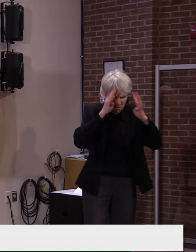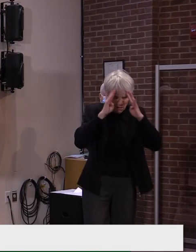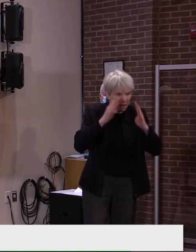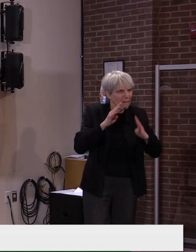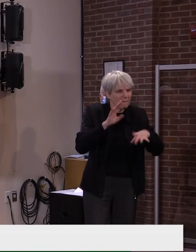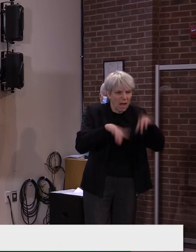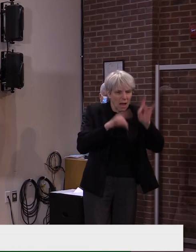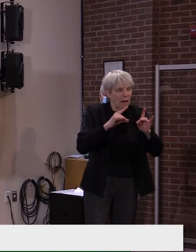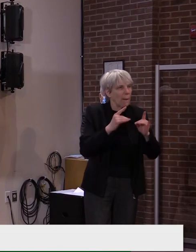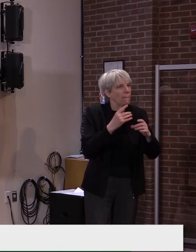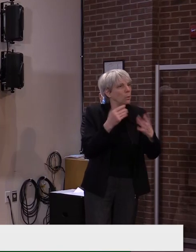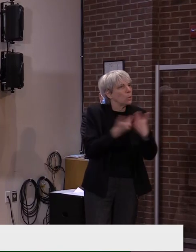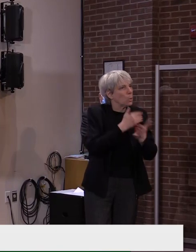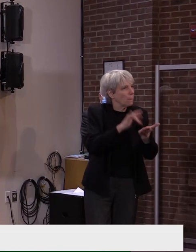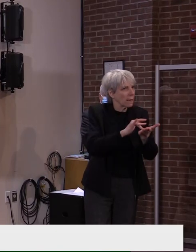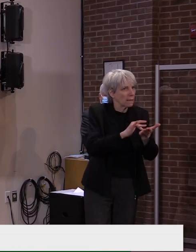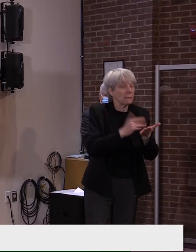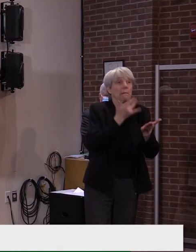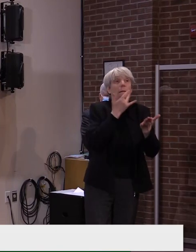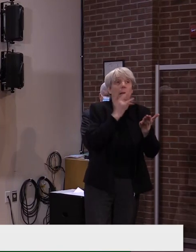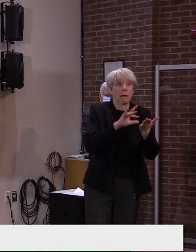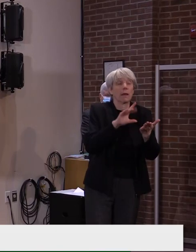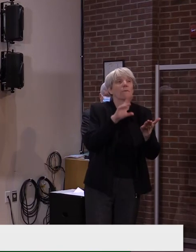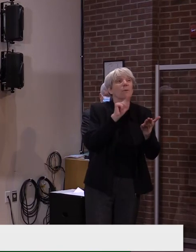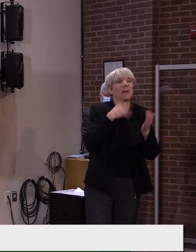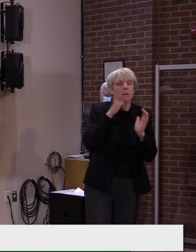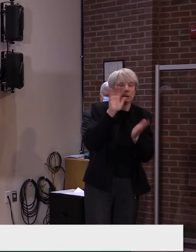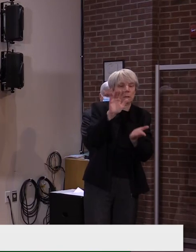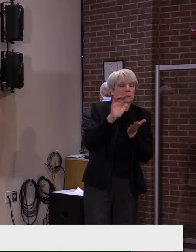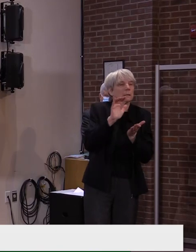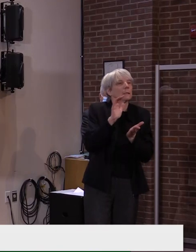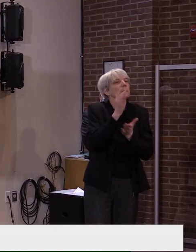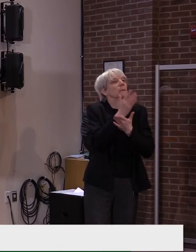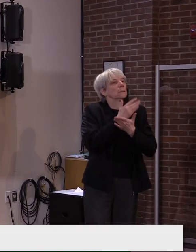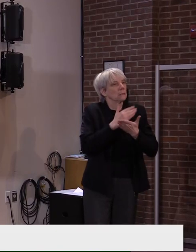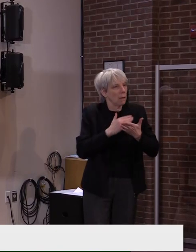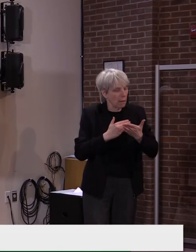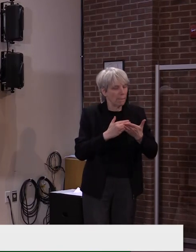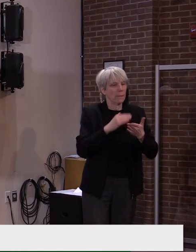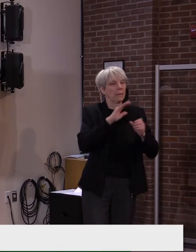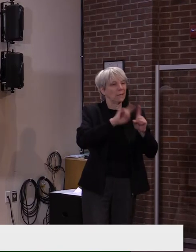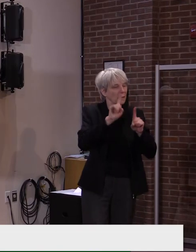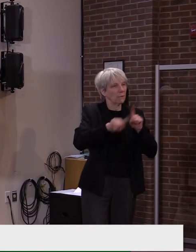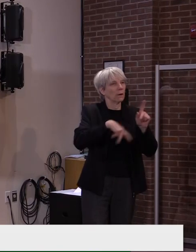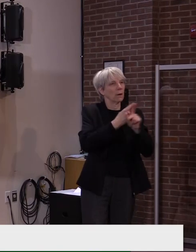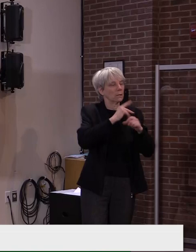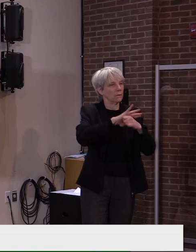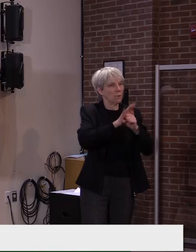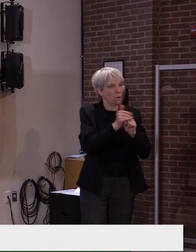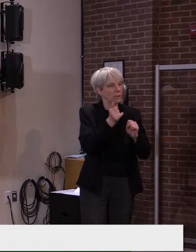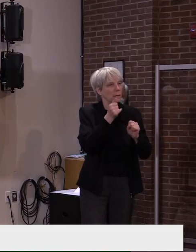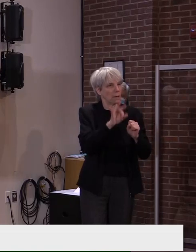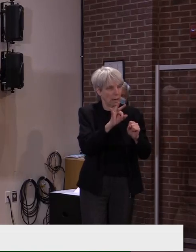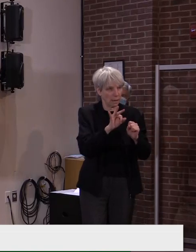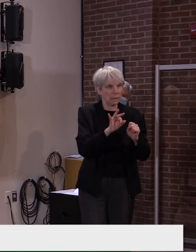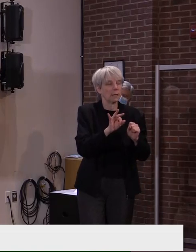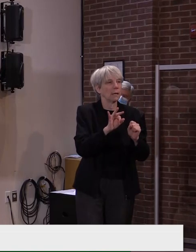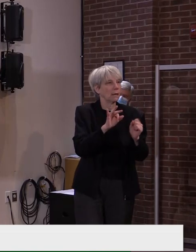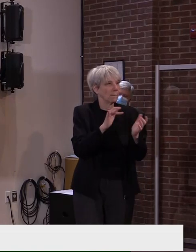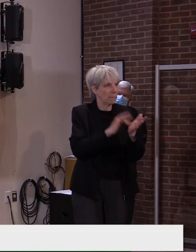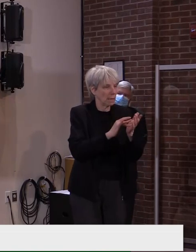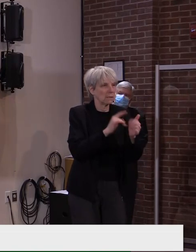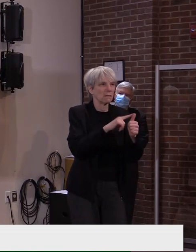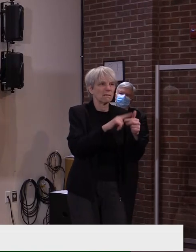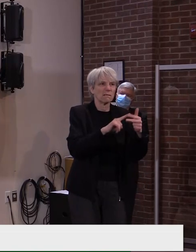extremely limited supply of all the current COVID-19 therapeutics. Sotrovimab,